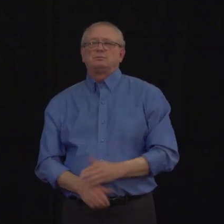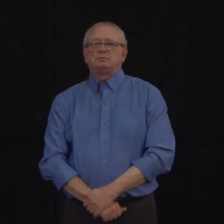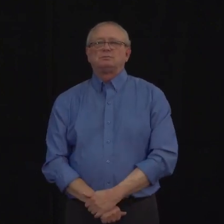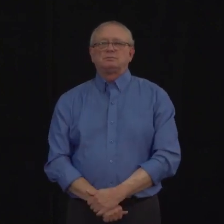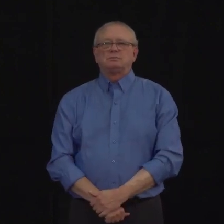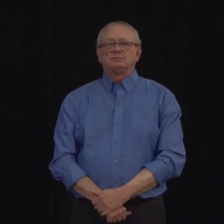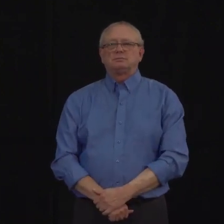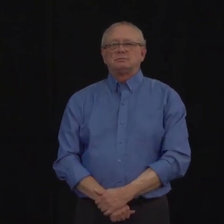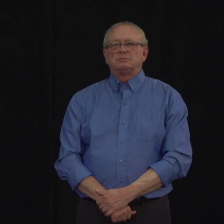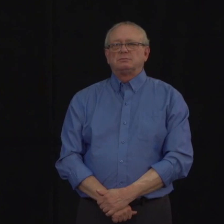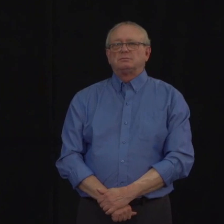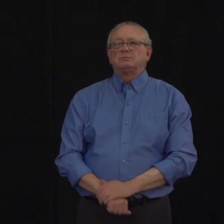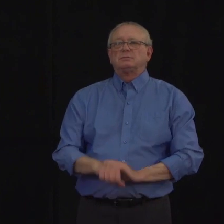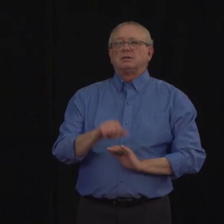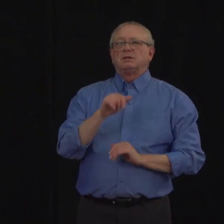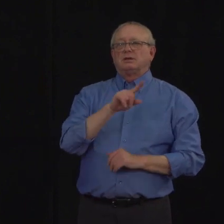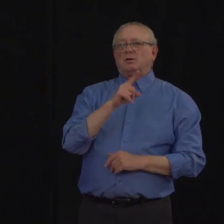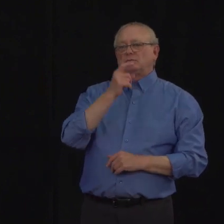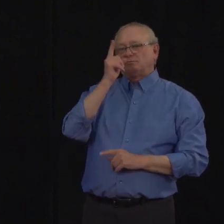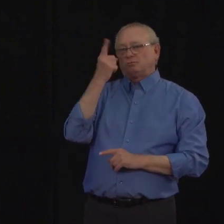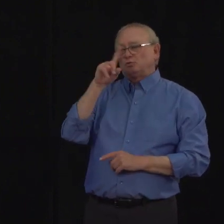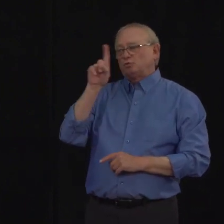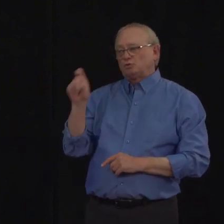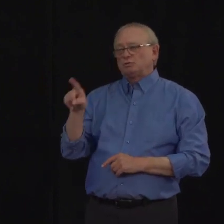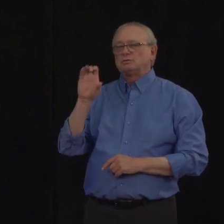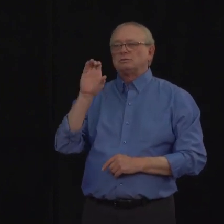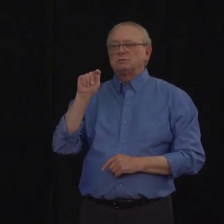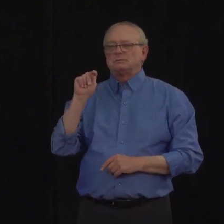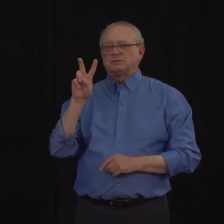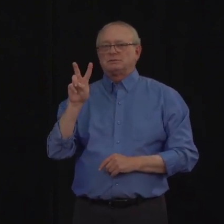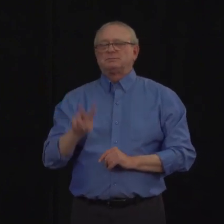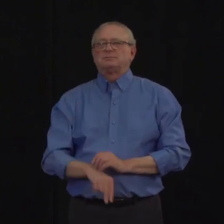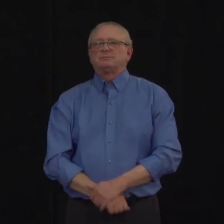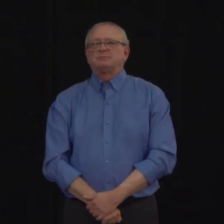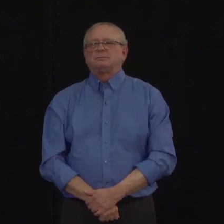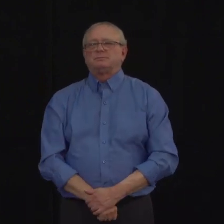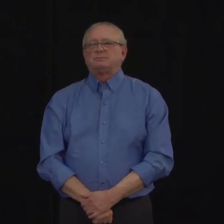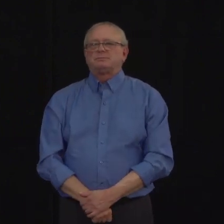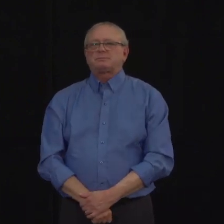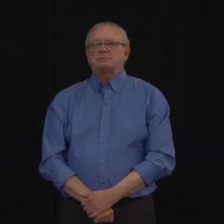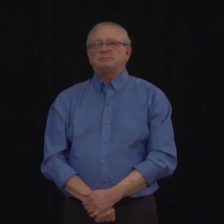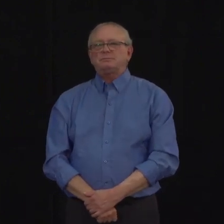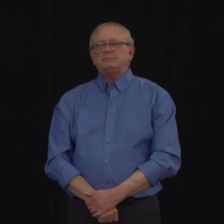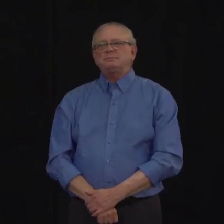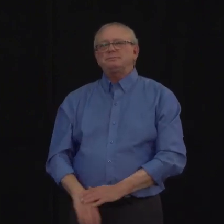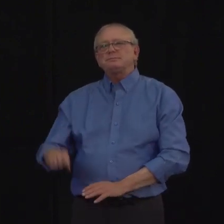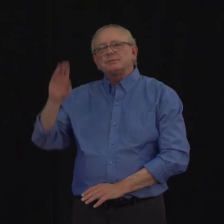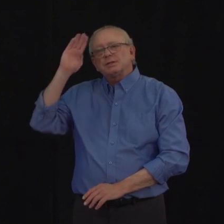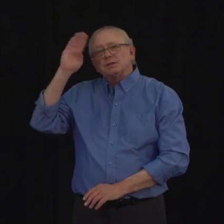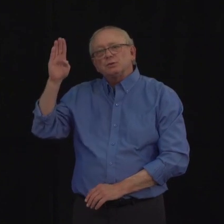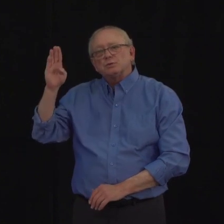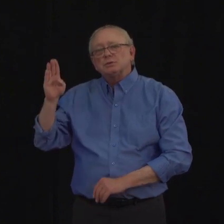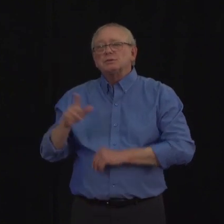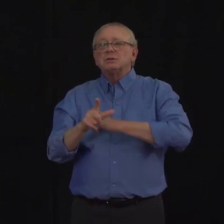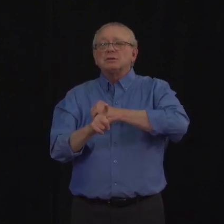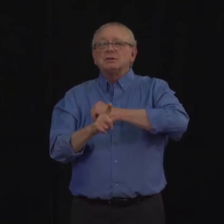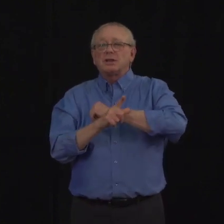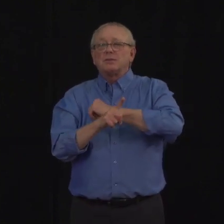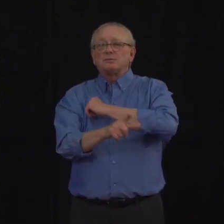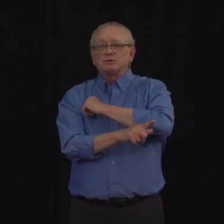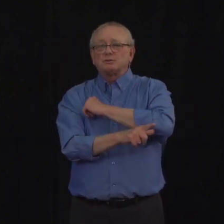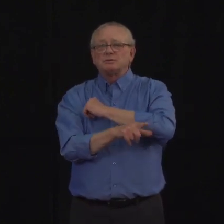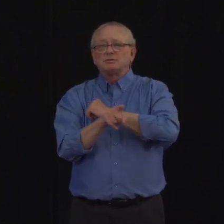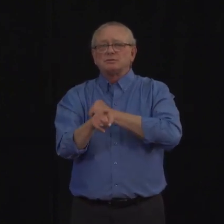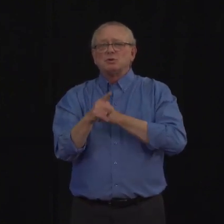Brenna. Hi, Dr. Hinshaw. The owner of Canadian Martial Arts Centre in Lethbridge says that he's going to reopen June 1st